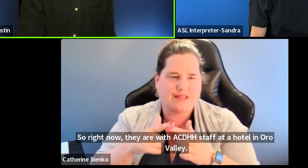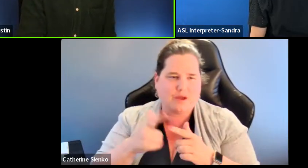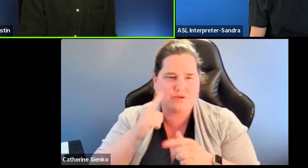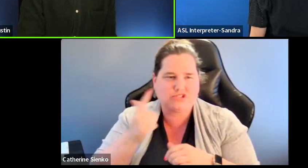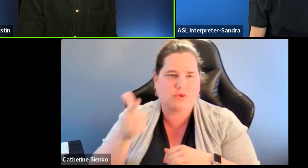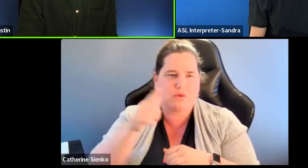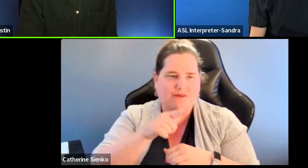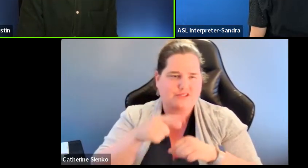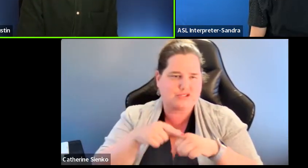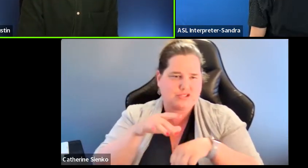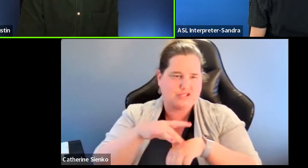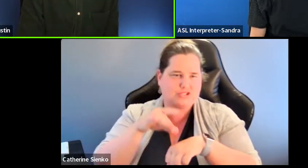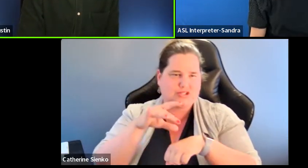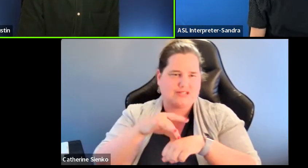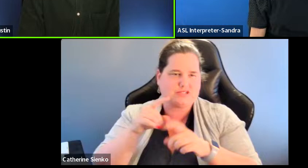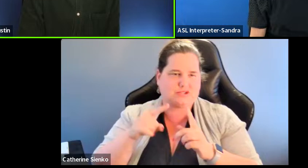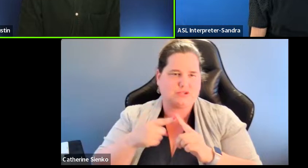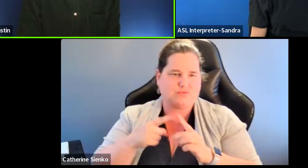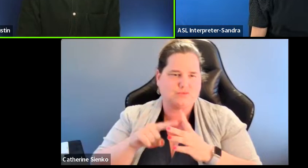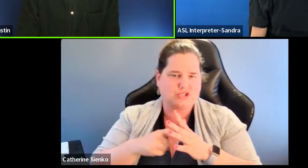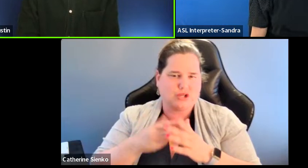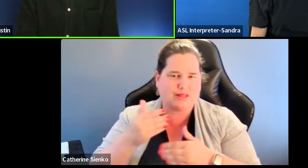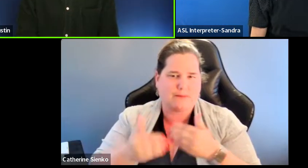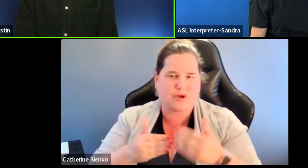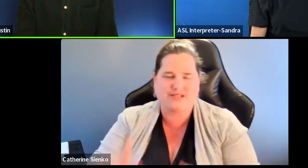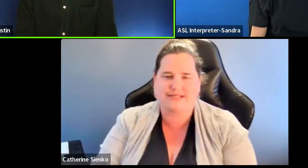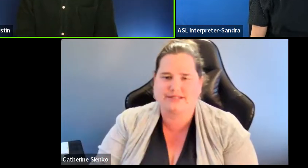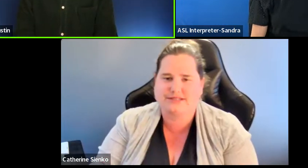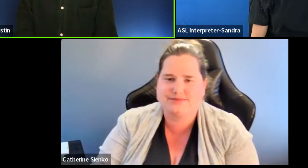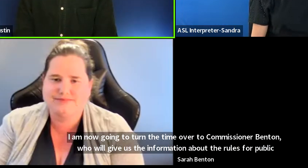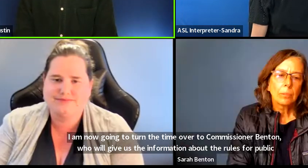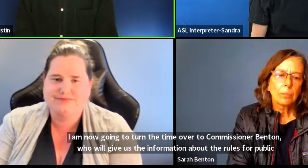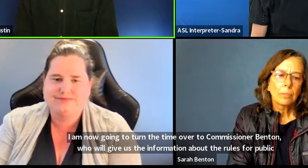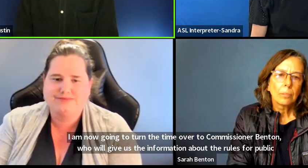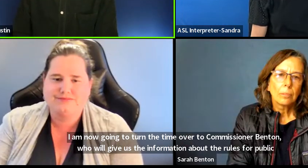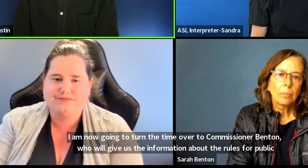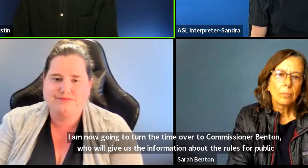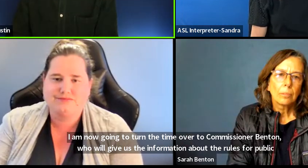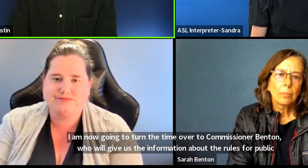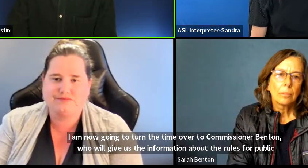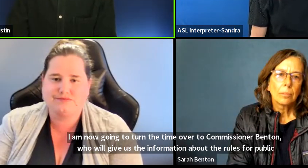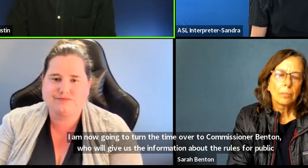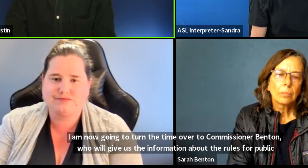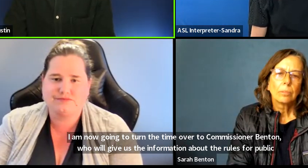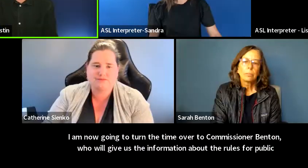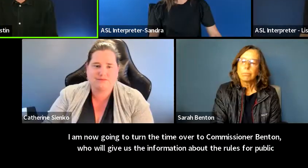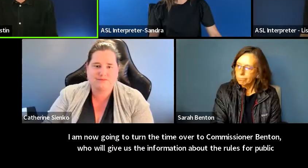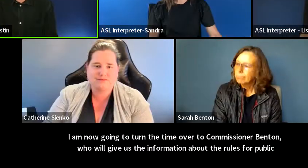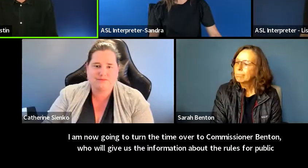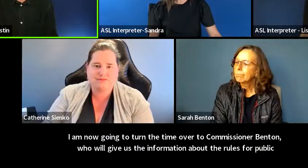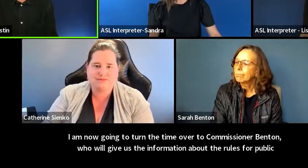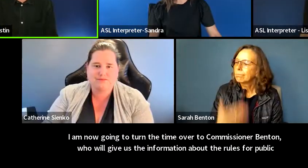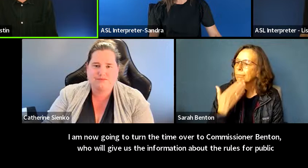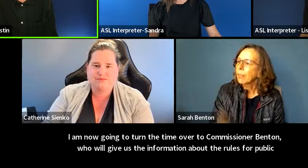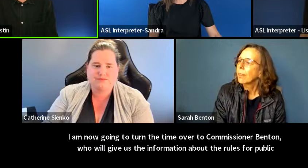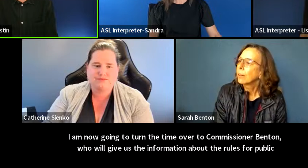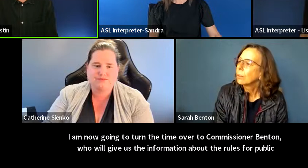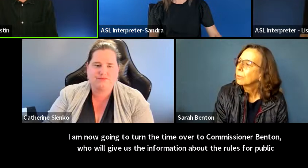the information about the rules for public comment, and then we will turn the time over to Kyla, who will help us through that process.